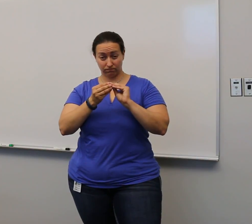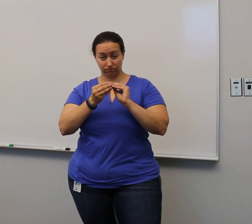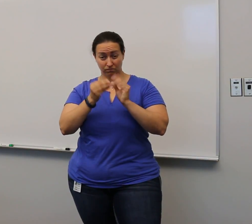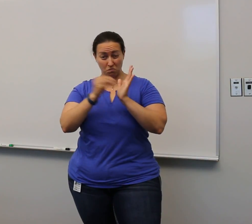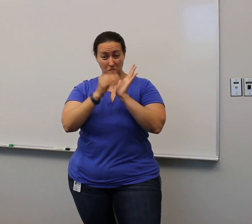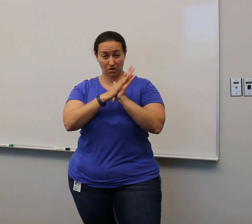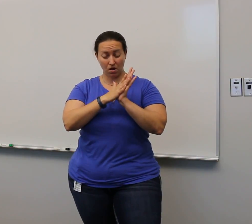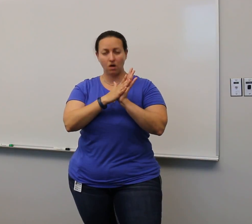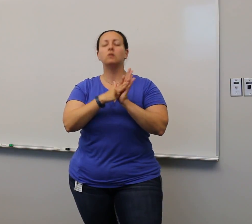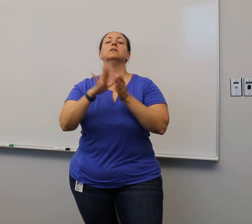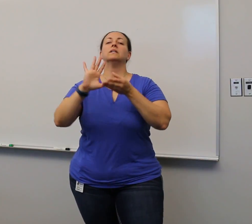brackets.